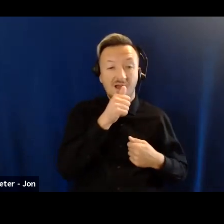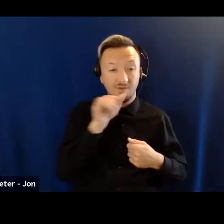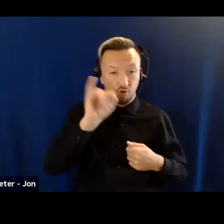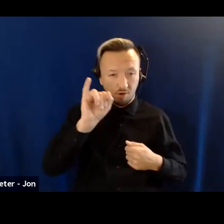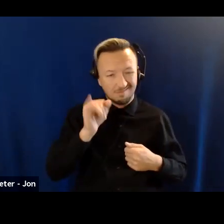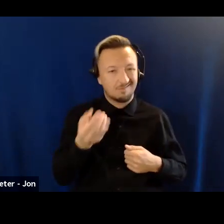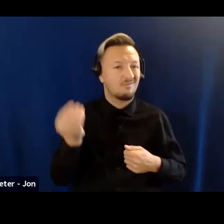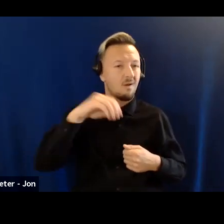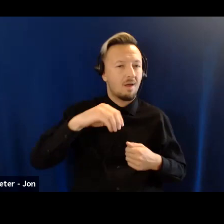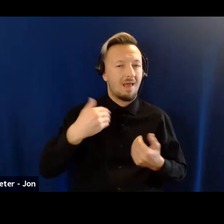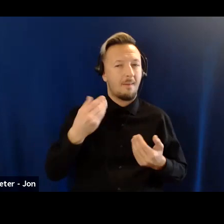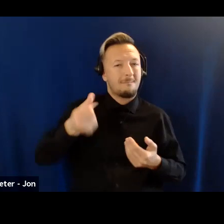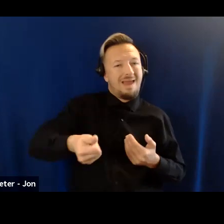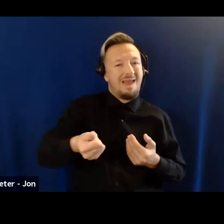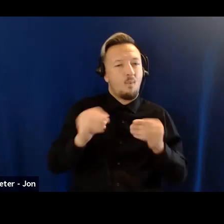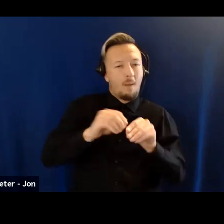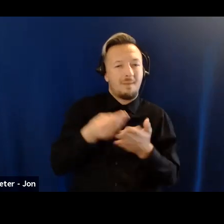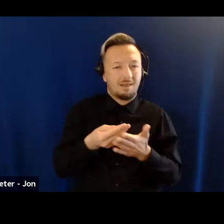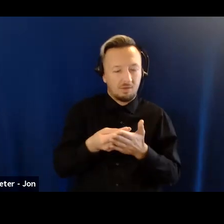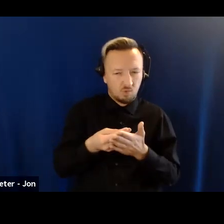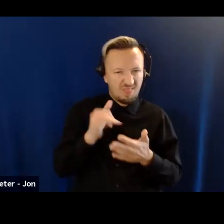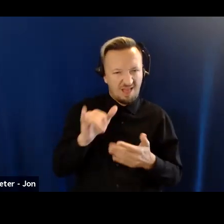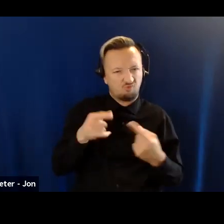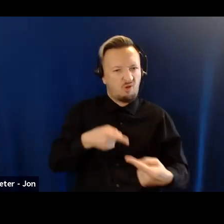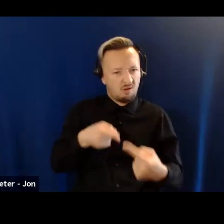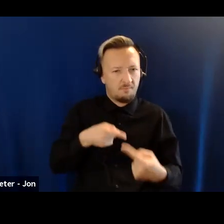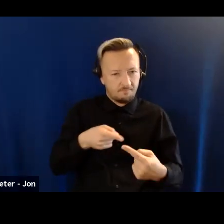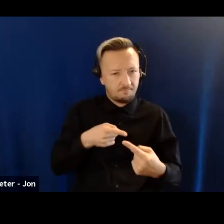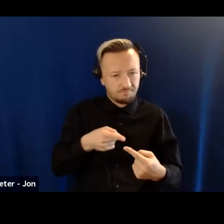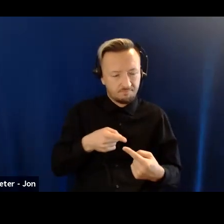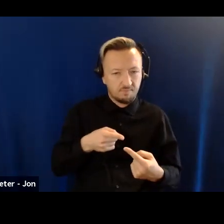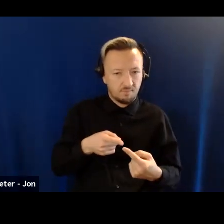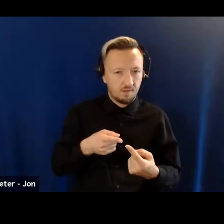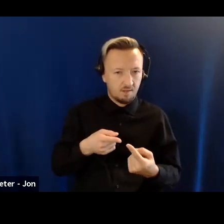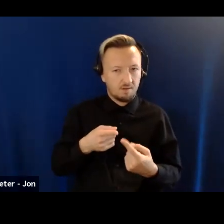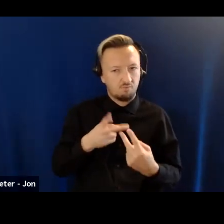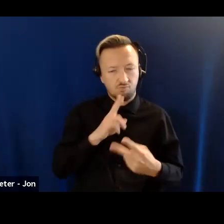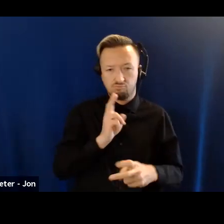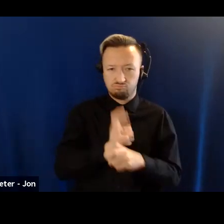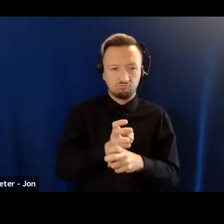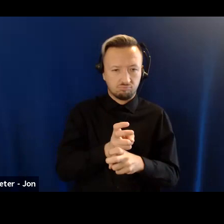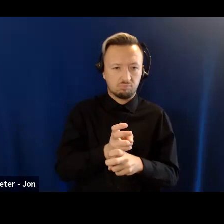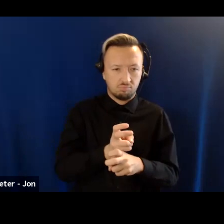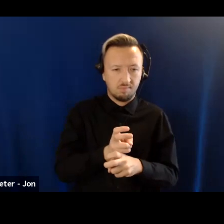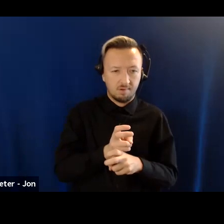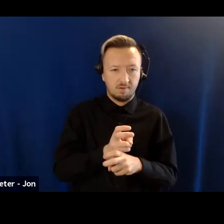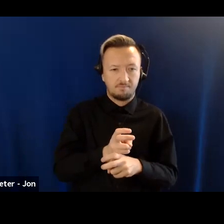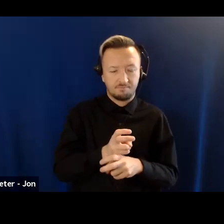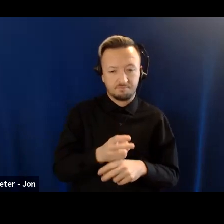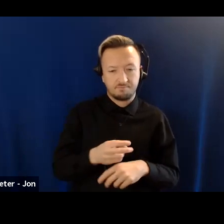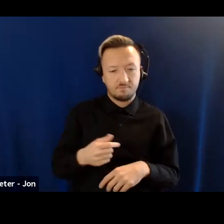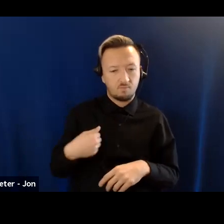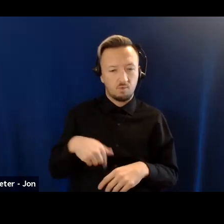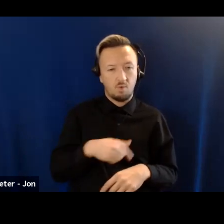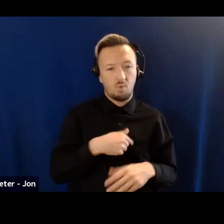so, we find ourselves in a real catch-22. We certainly don't want